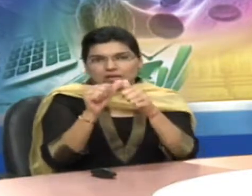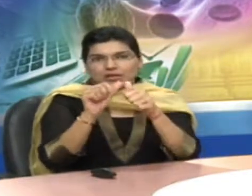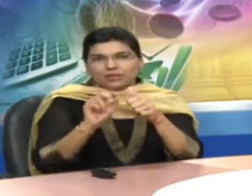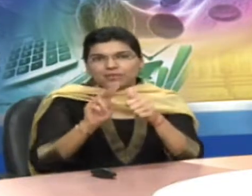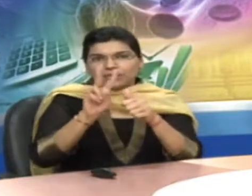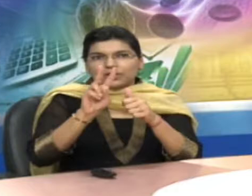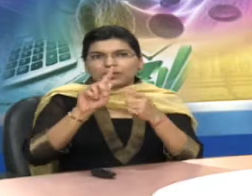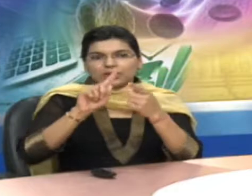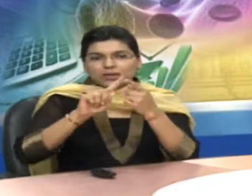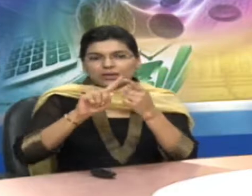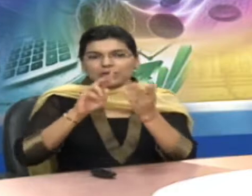place,